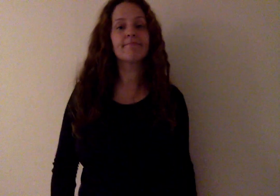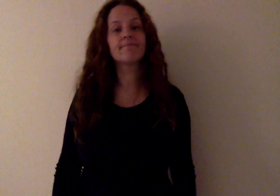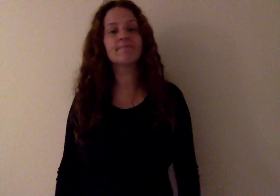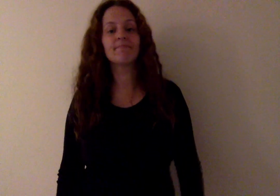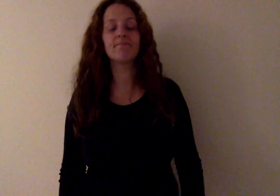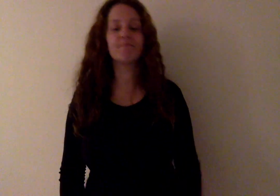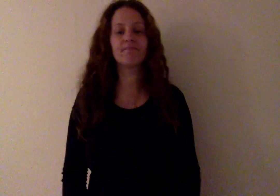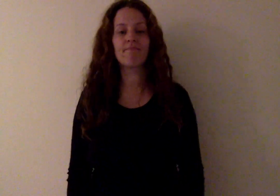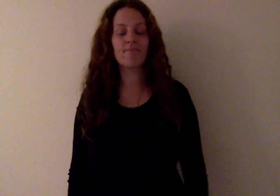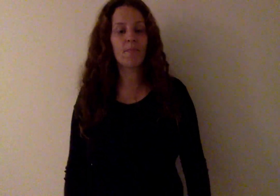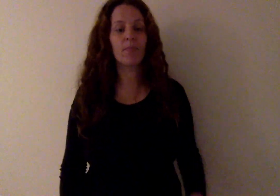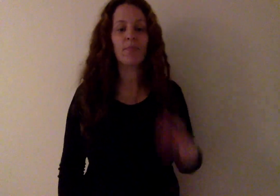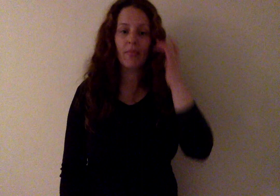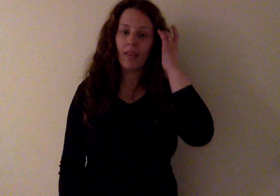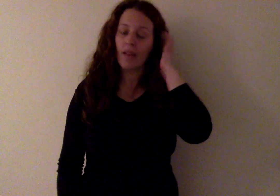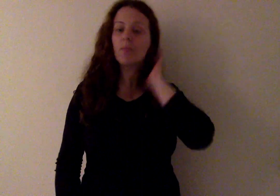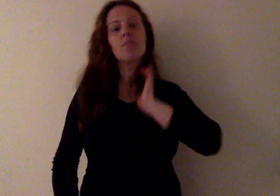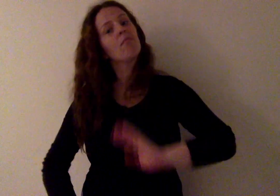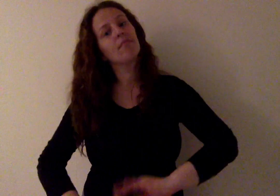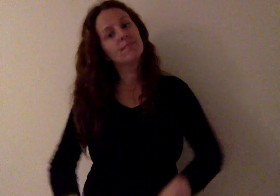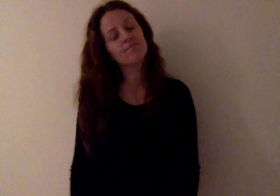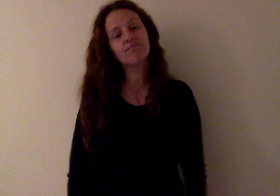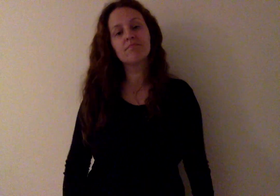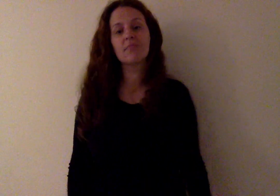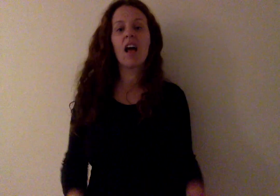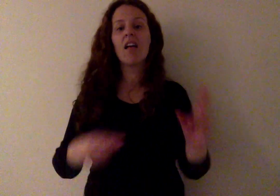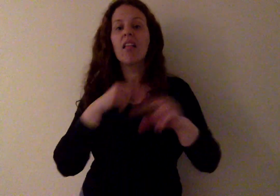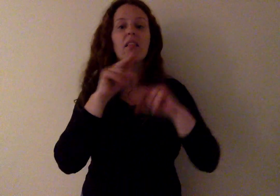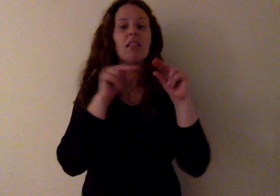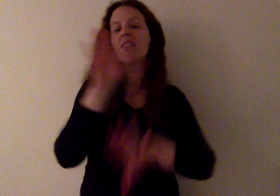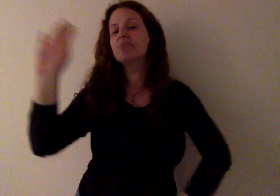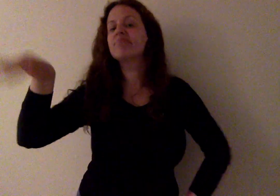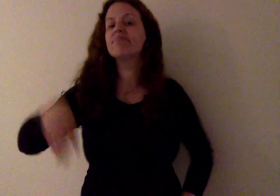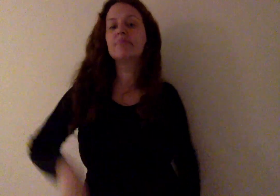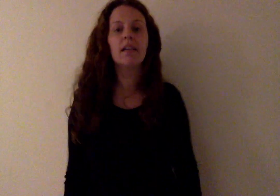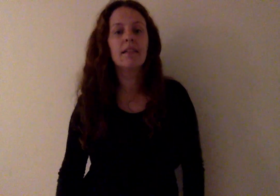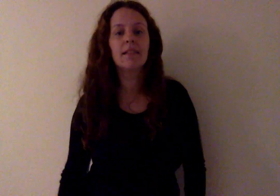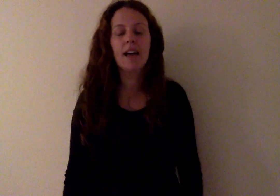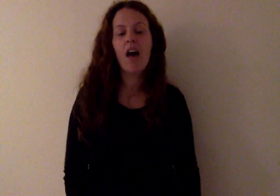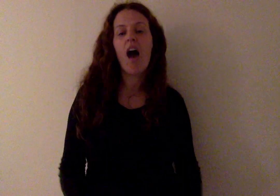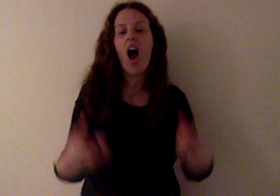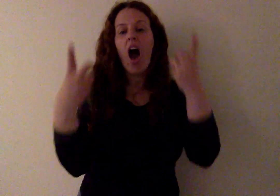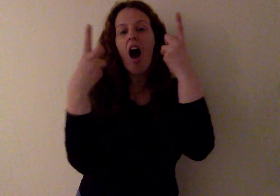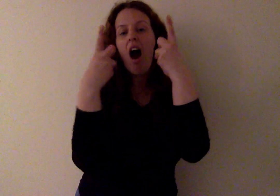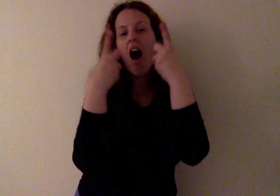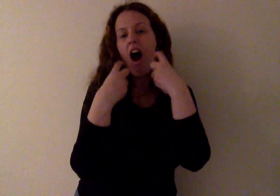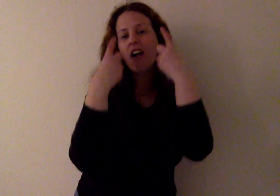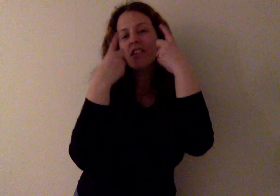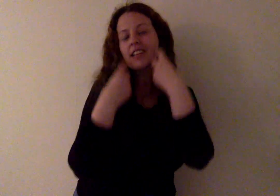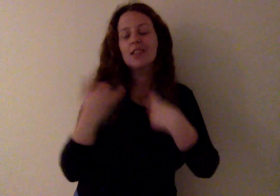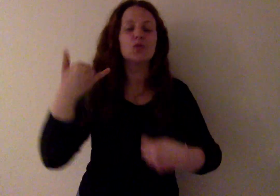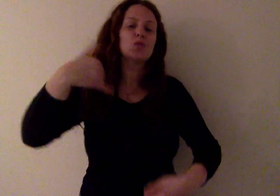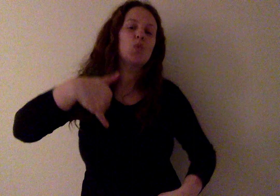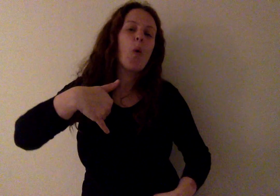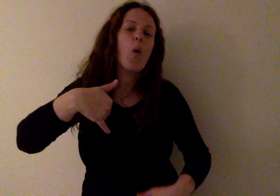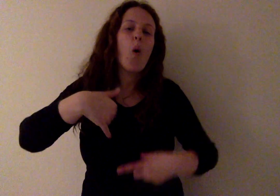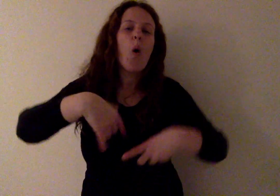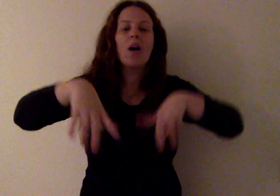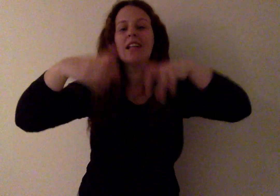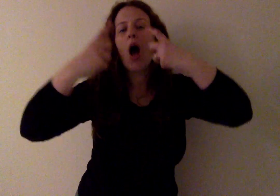side of the hedge, chaffing the other rabbits as they peeped hurriedly from their holes to see what the row was about.